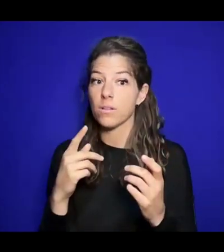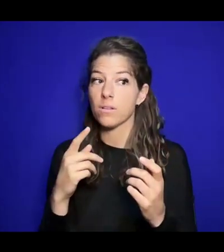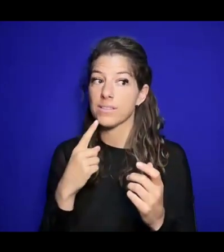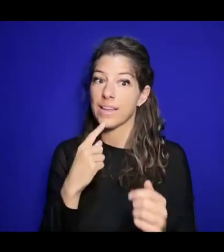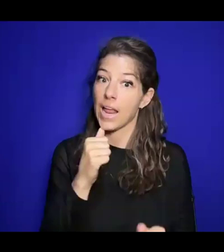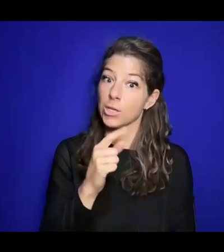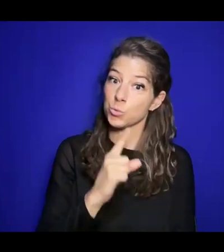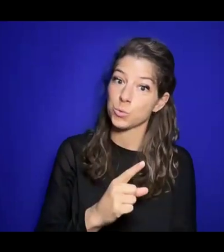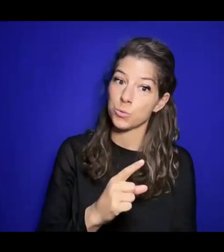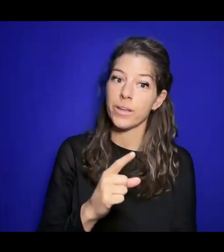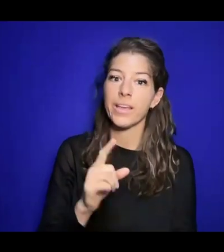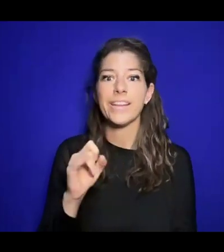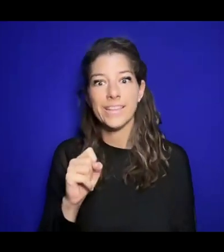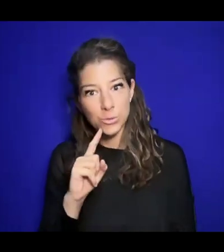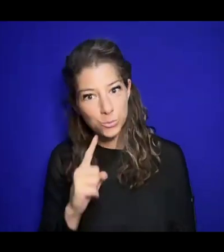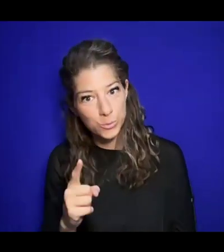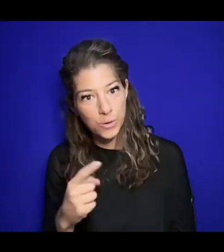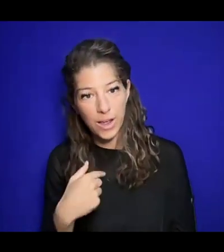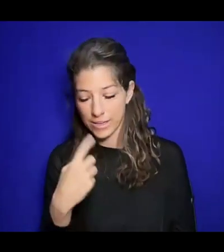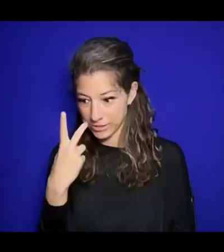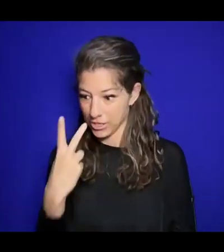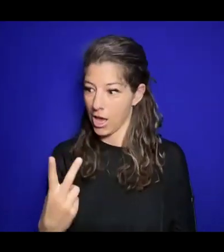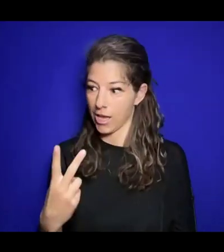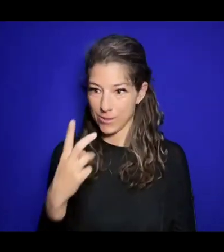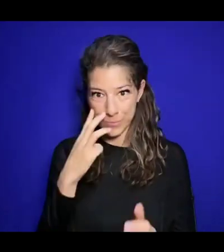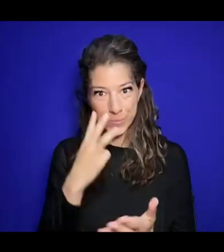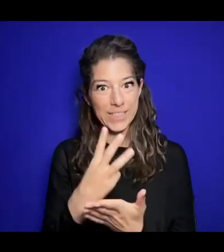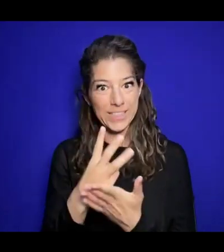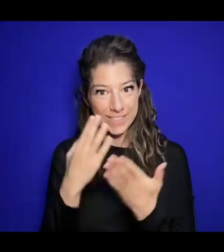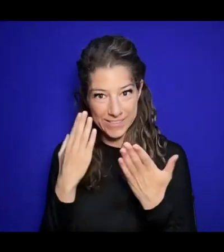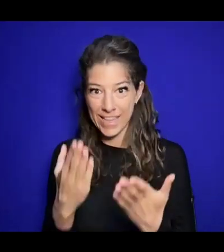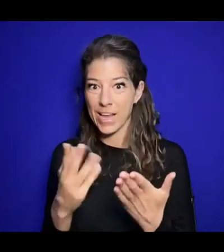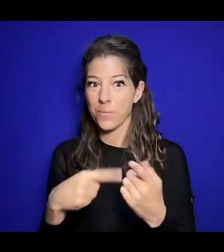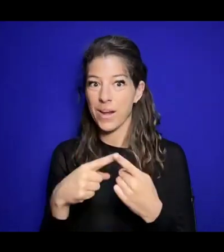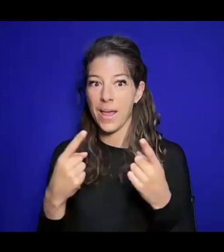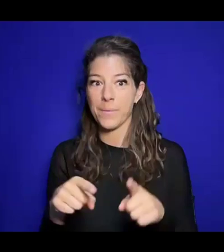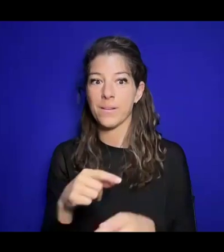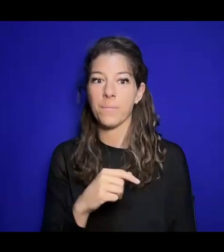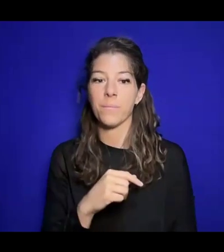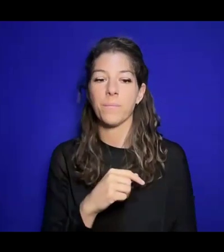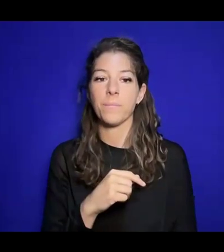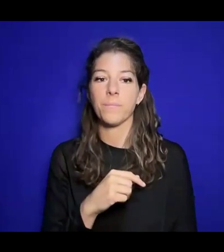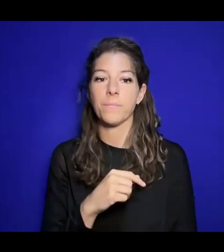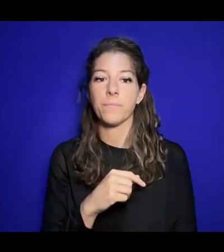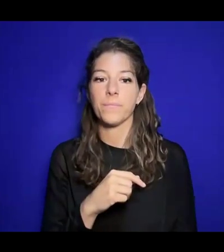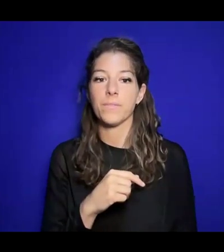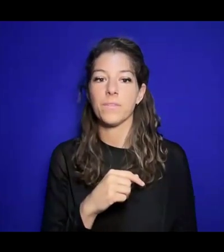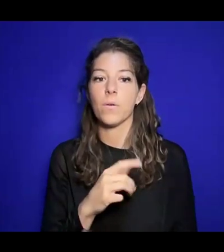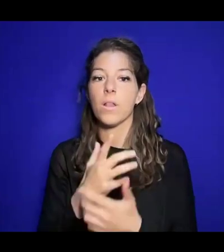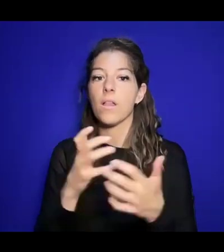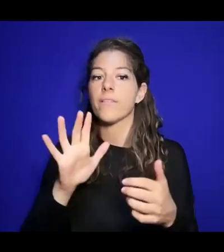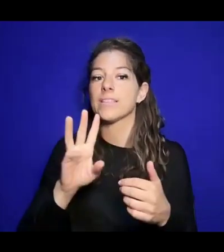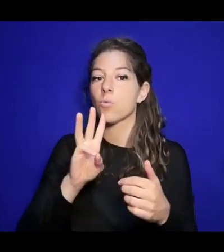true. And this is true. I saw it with my own eyes. I was there when it happened. So I was there with a lot of his